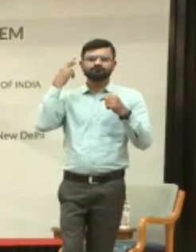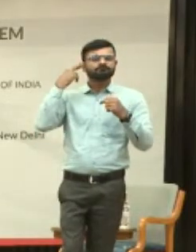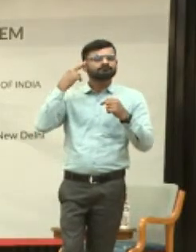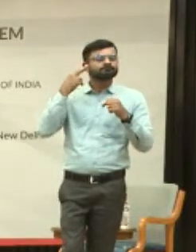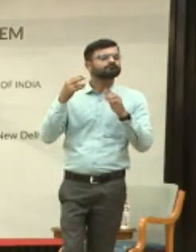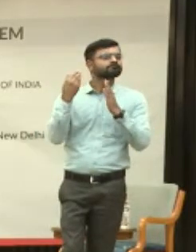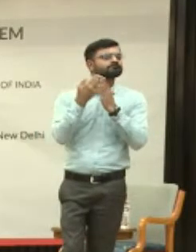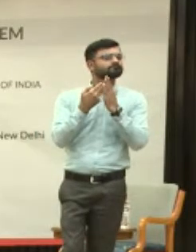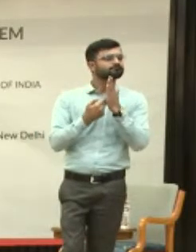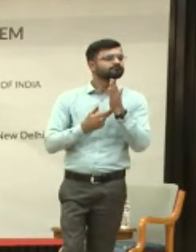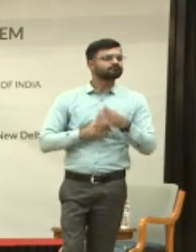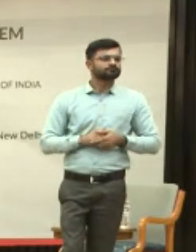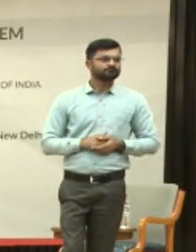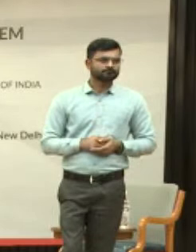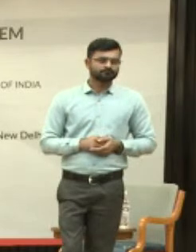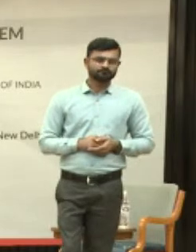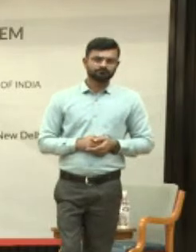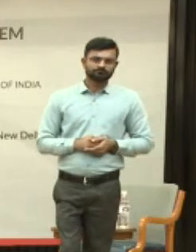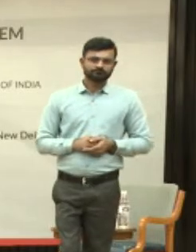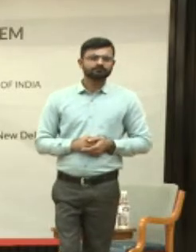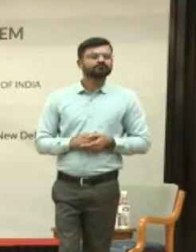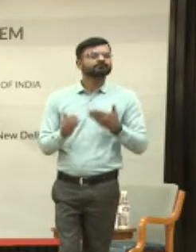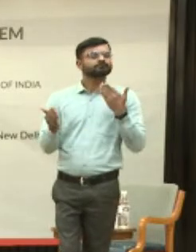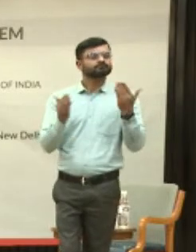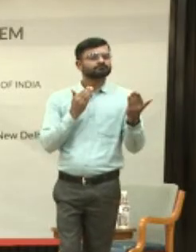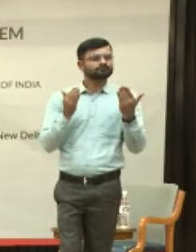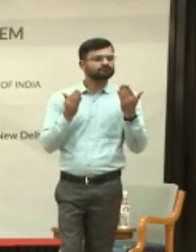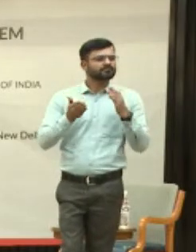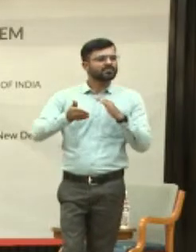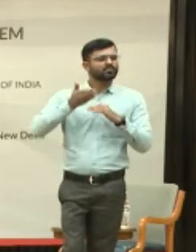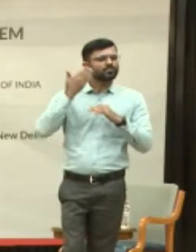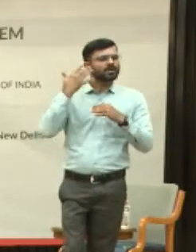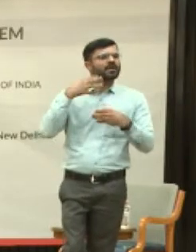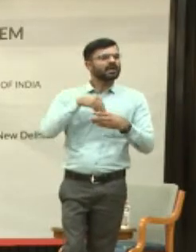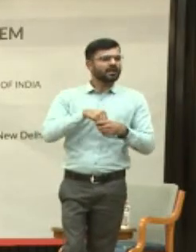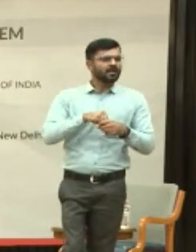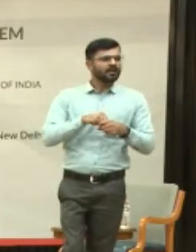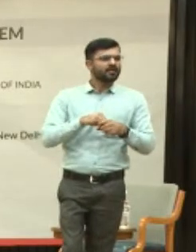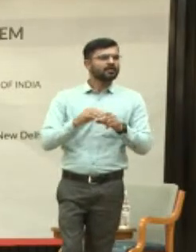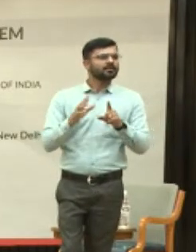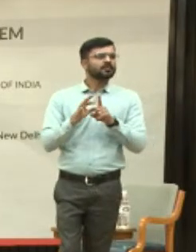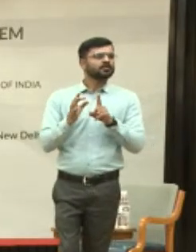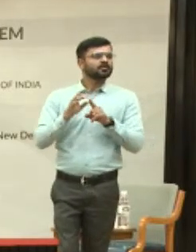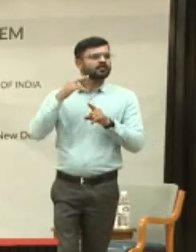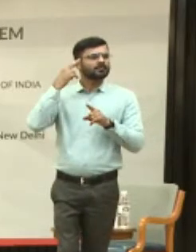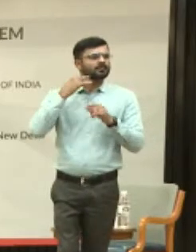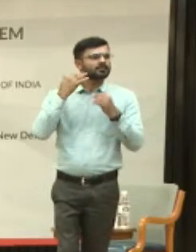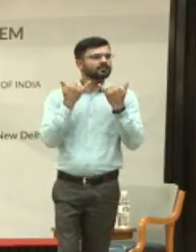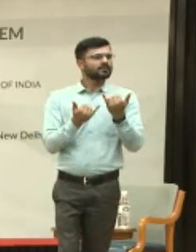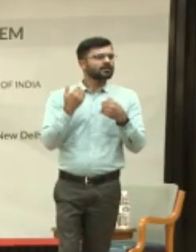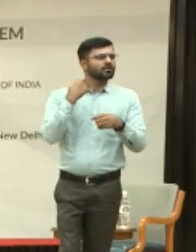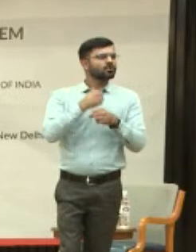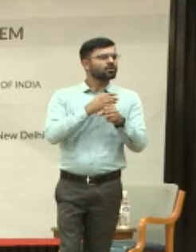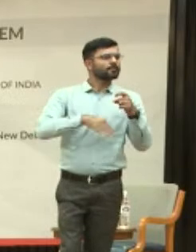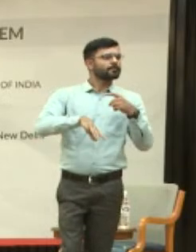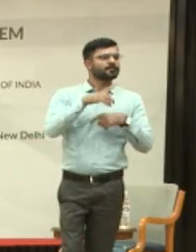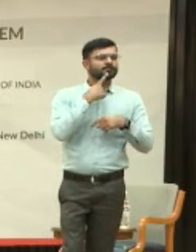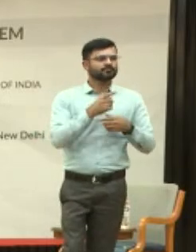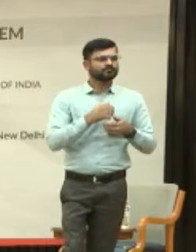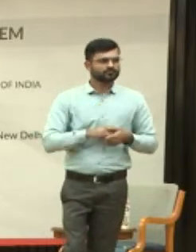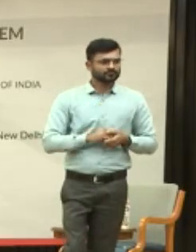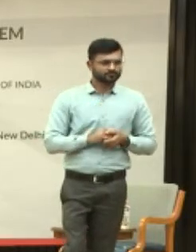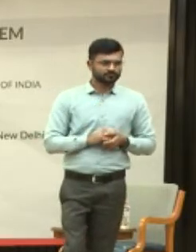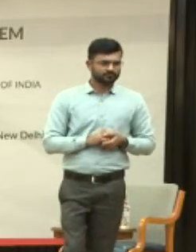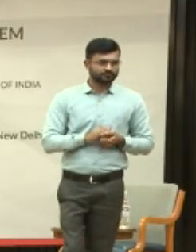this. Just compare the earlier statements of objects and reasons with the current statement of objects and reasons. They